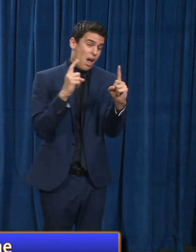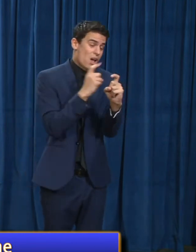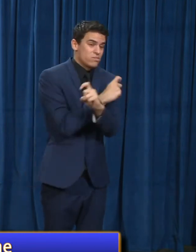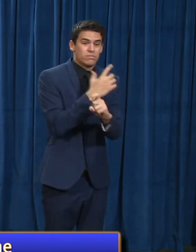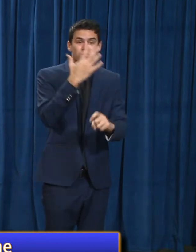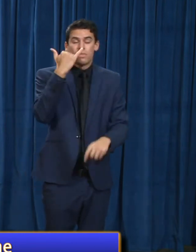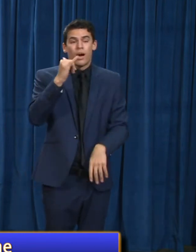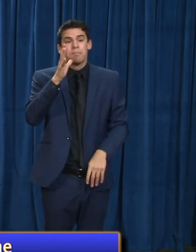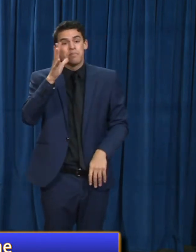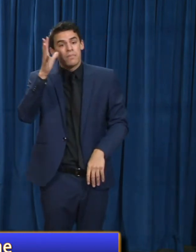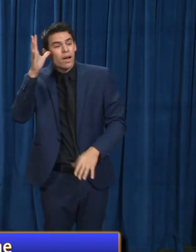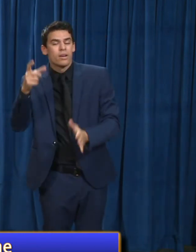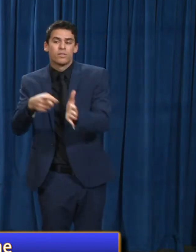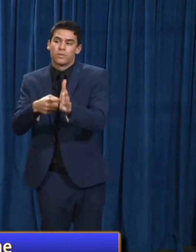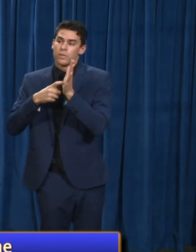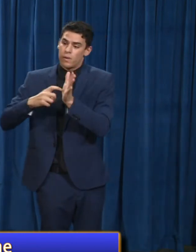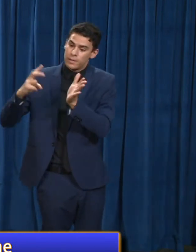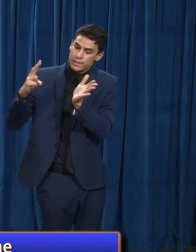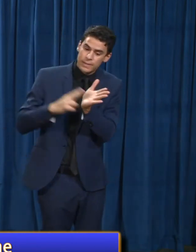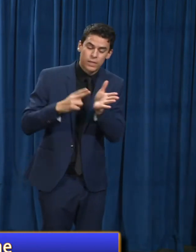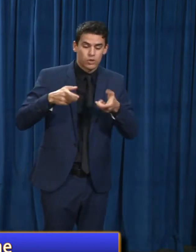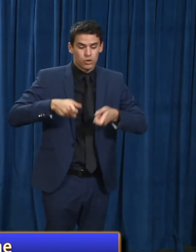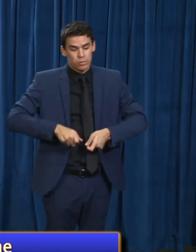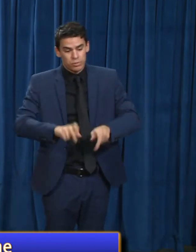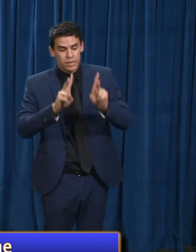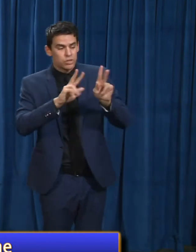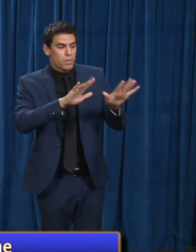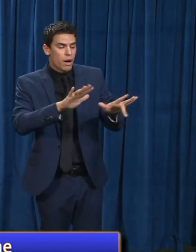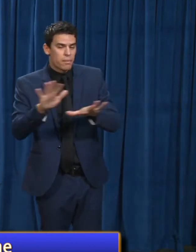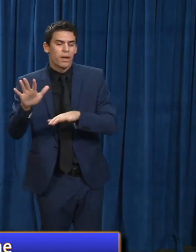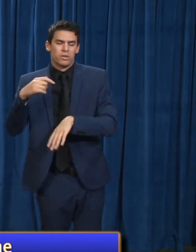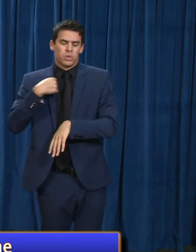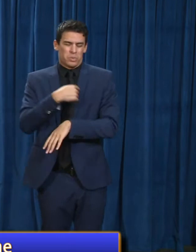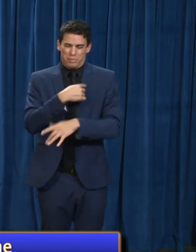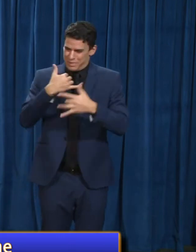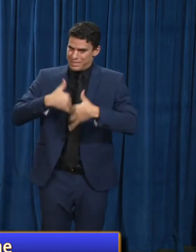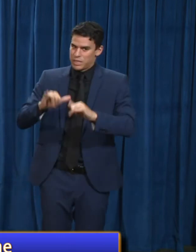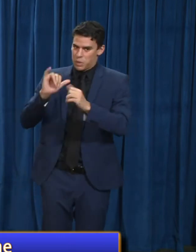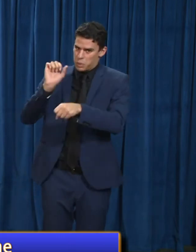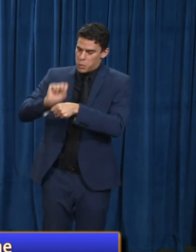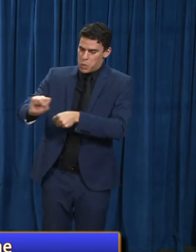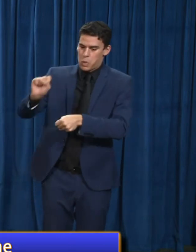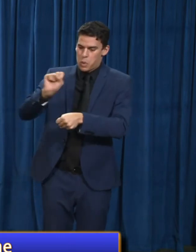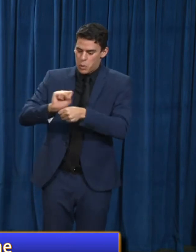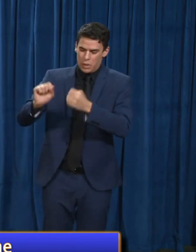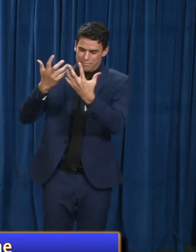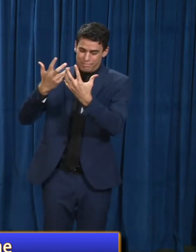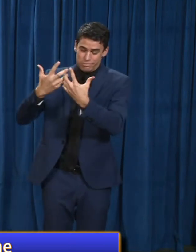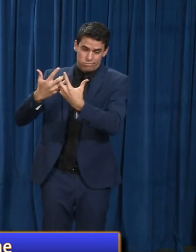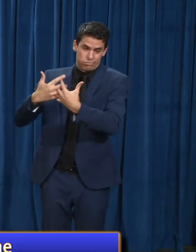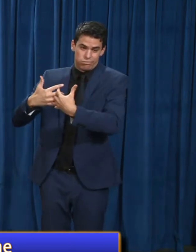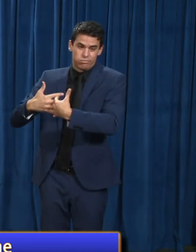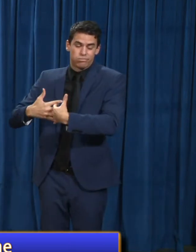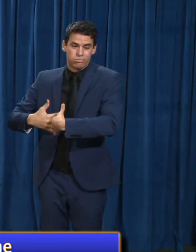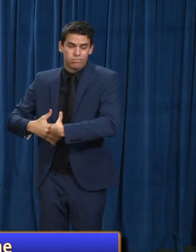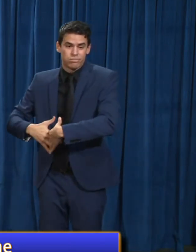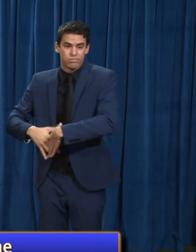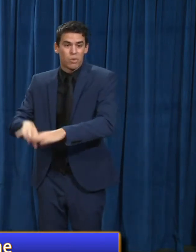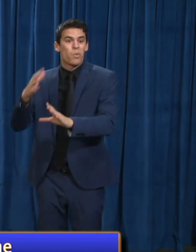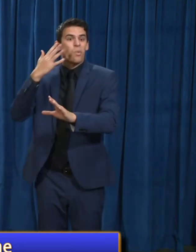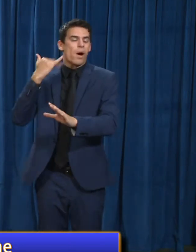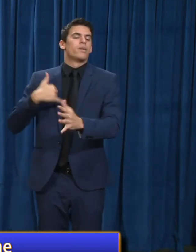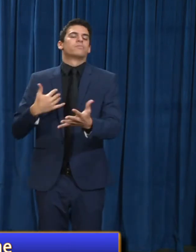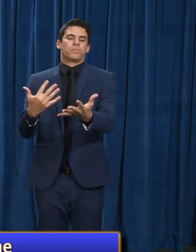that. But we will continue to try to work it out so that we can offer testing in schools, I mean like physical testing, but